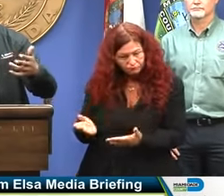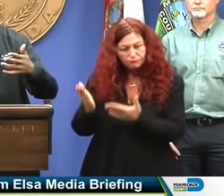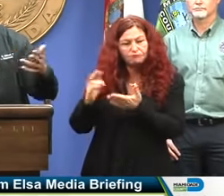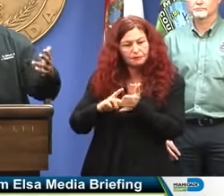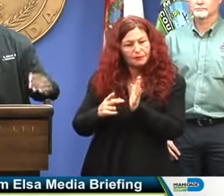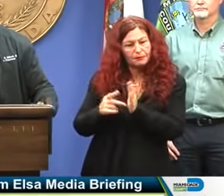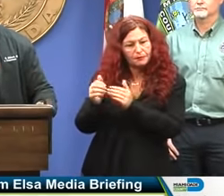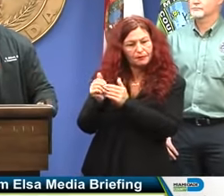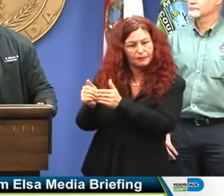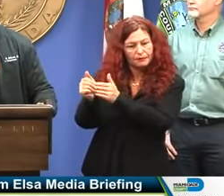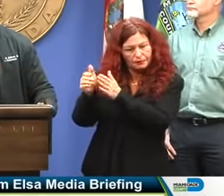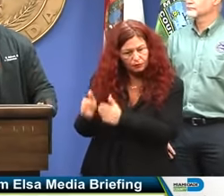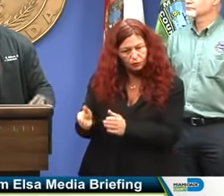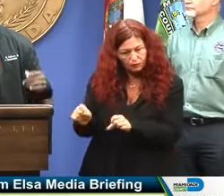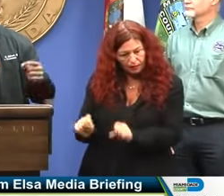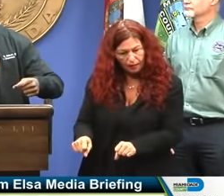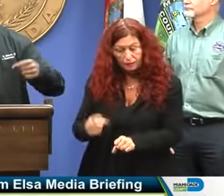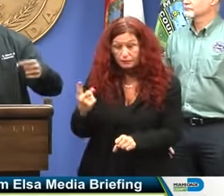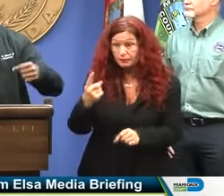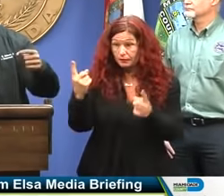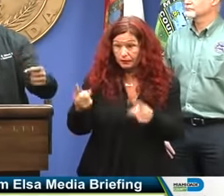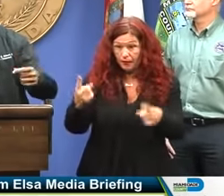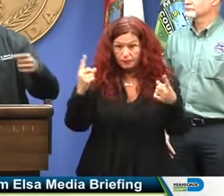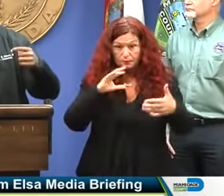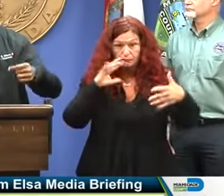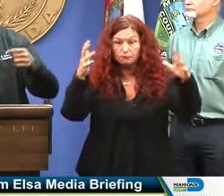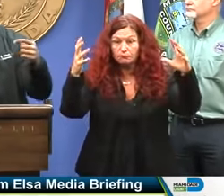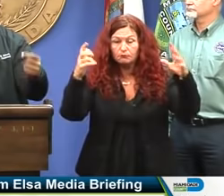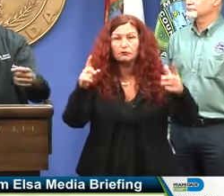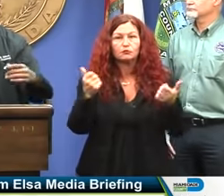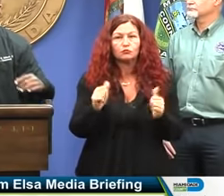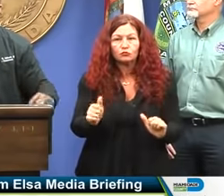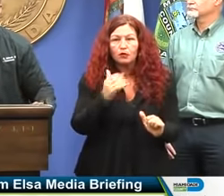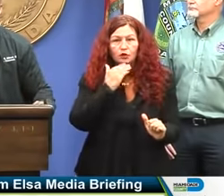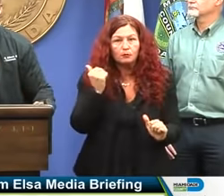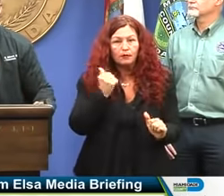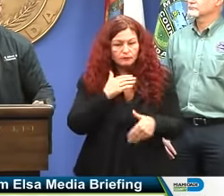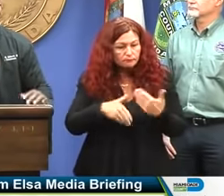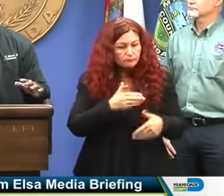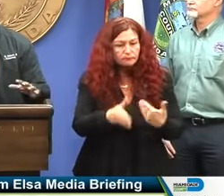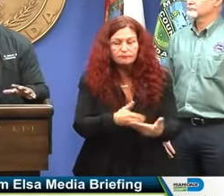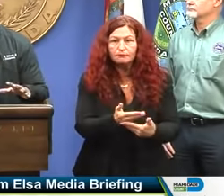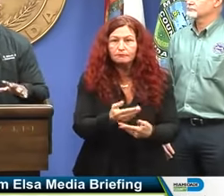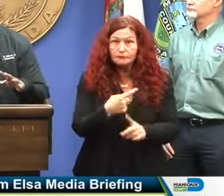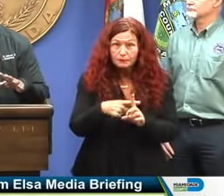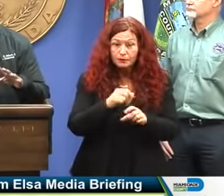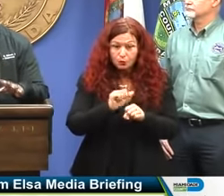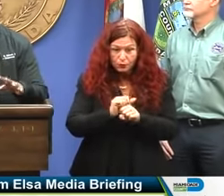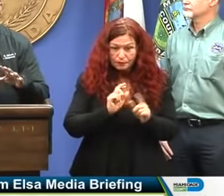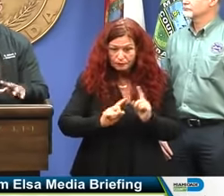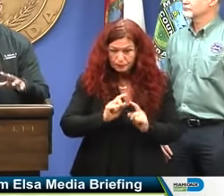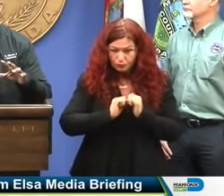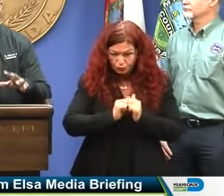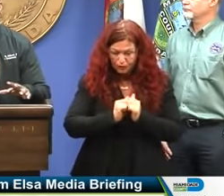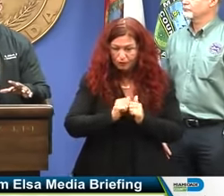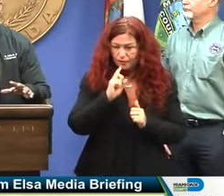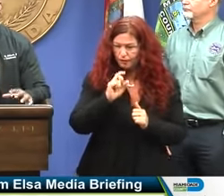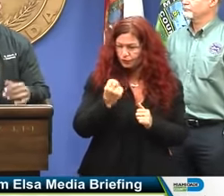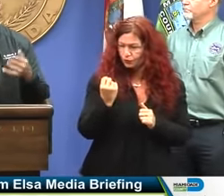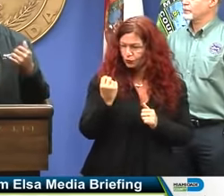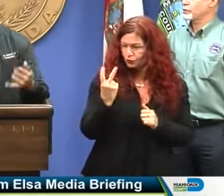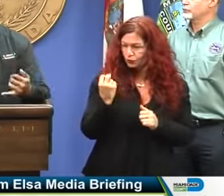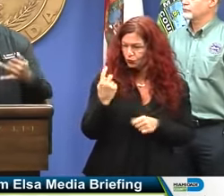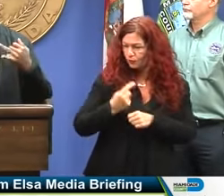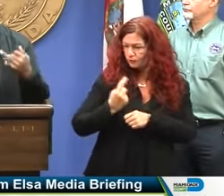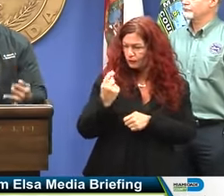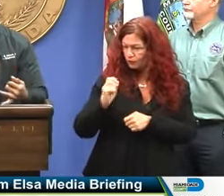getting something that's unanticipated and doing the very best you can and bringing people together while you do it. Look, 12 days ago, I think I stood in front of a microphone and I said that